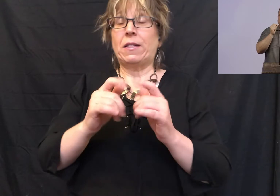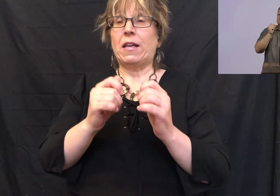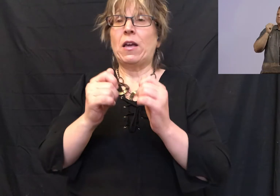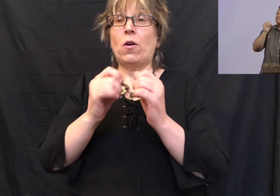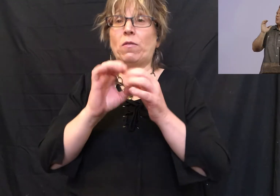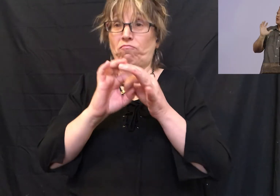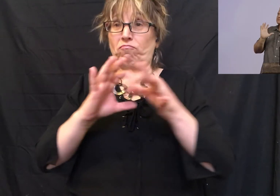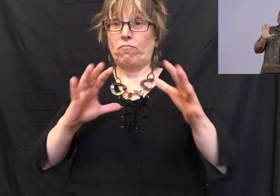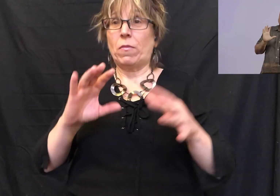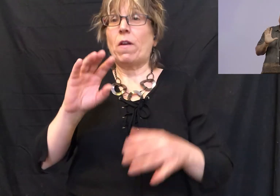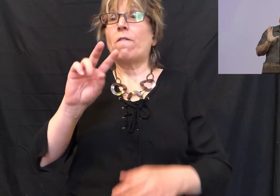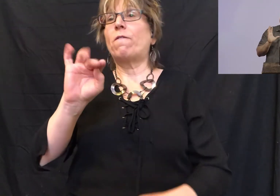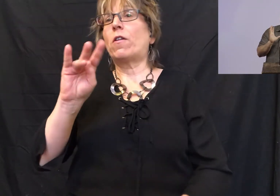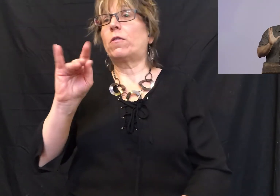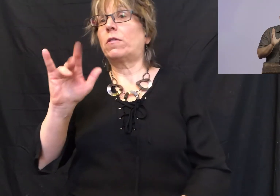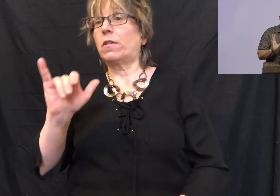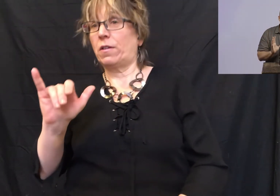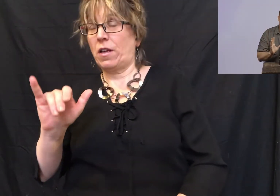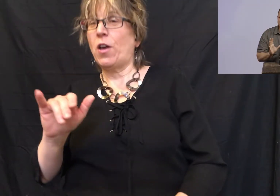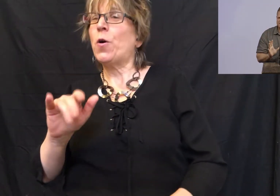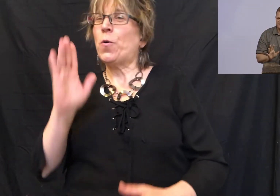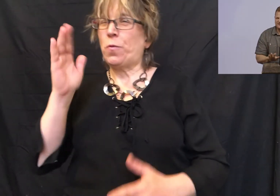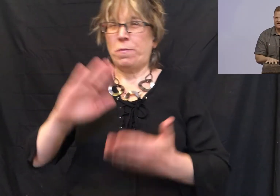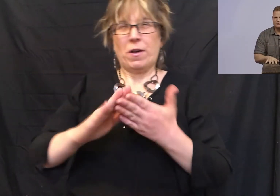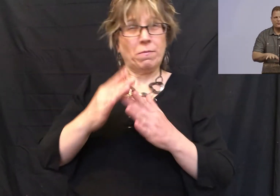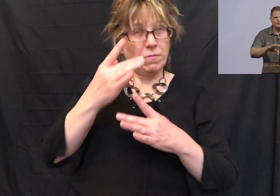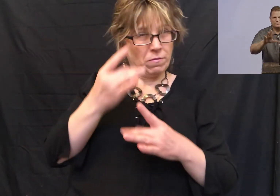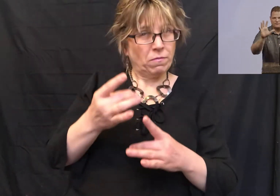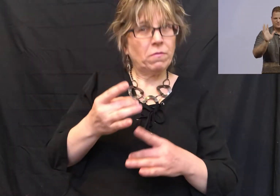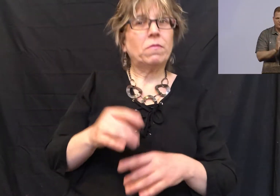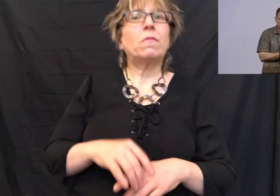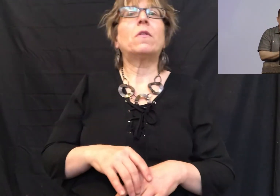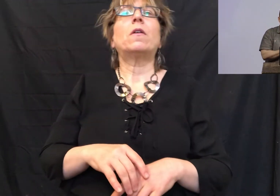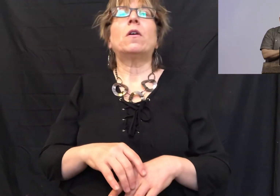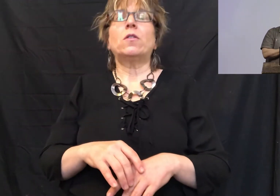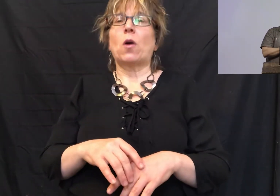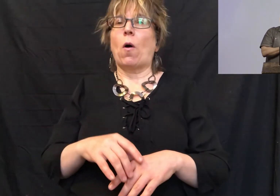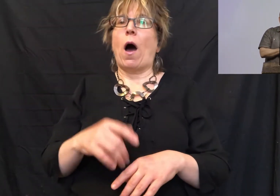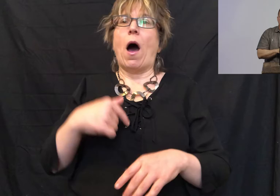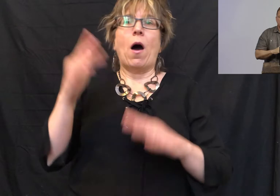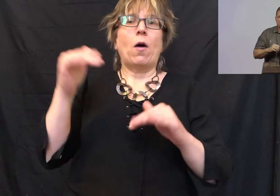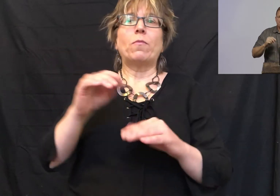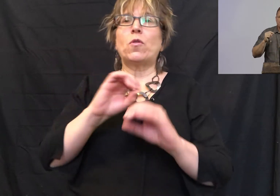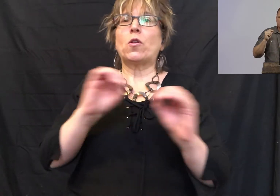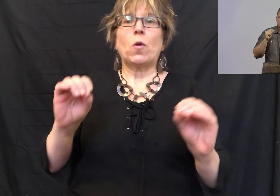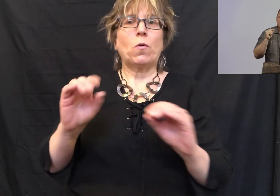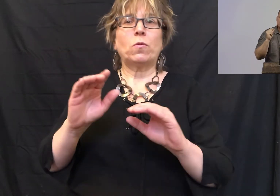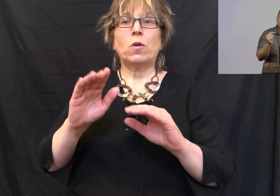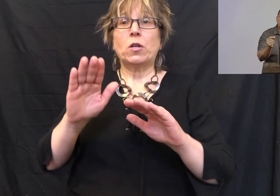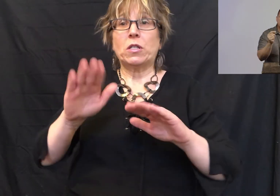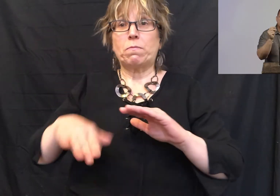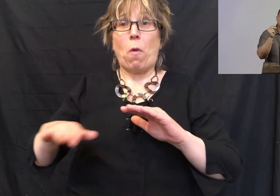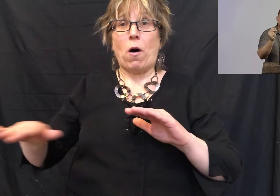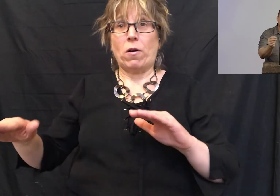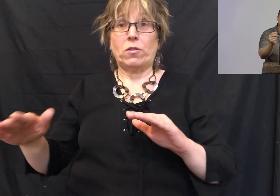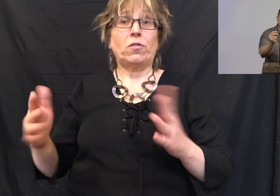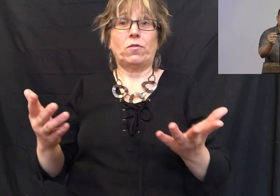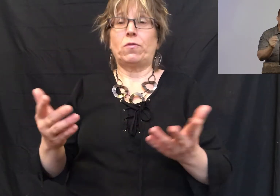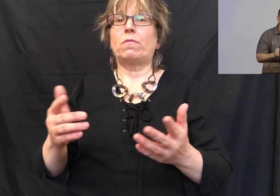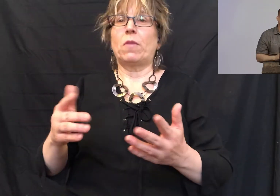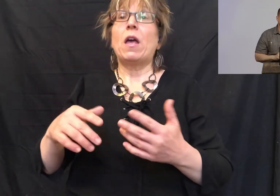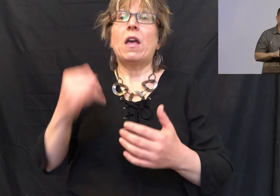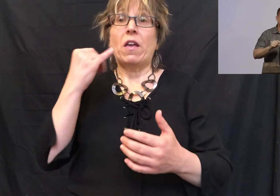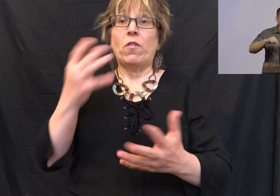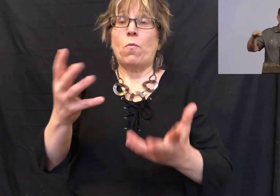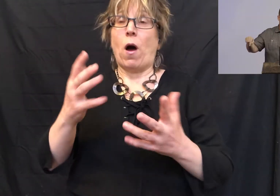And boy, this is going to be interesting to say. All right, so hopefully there's no small kids around. Listen, if you want a great